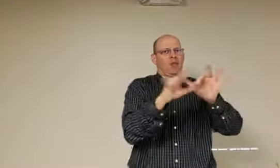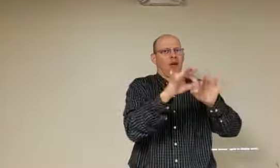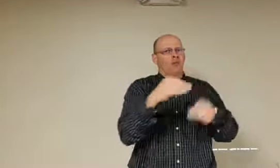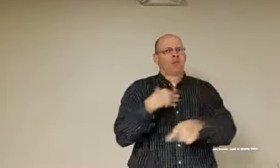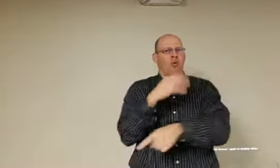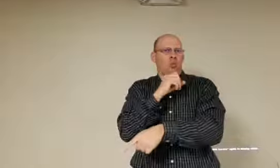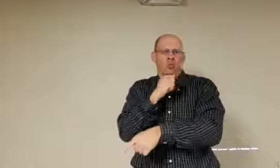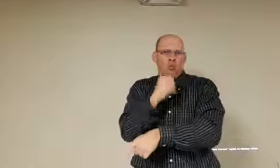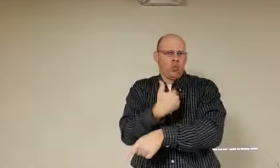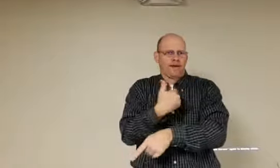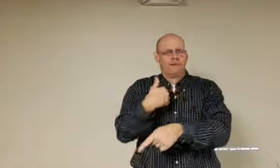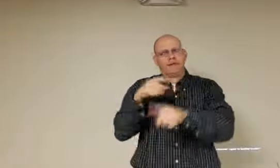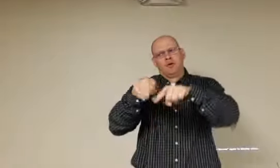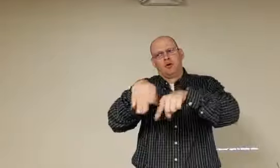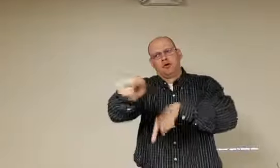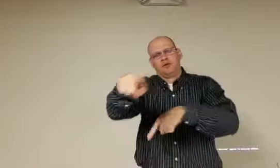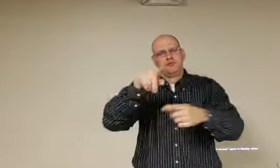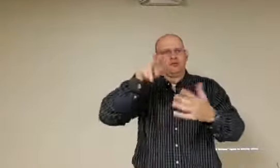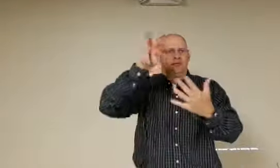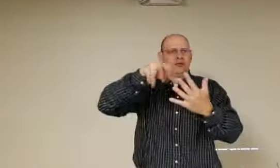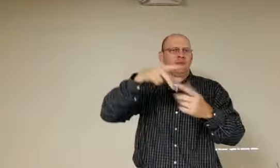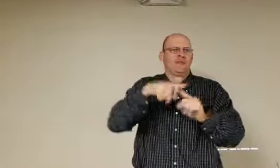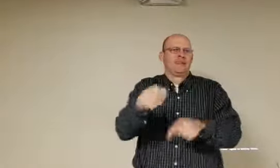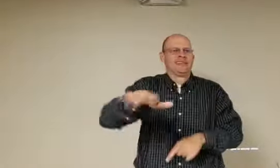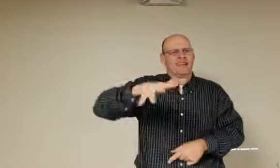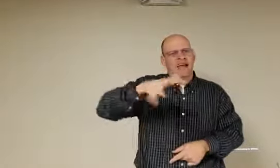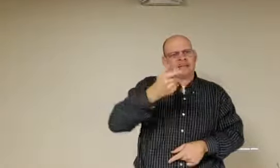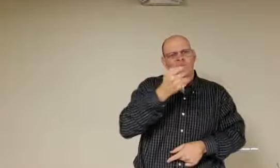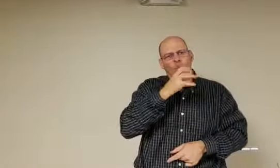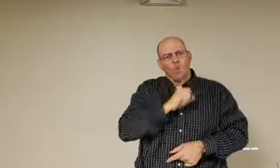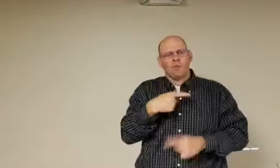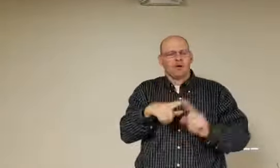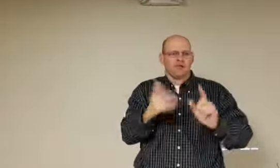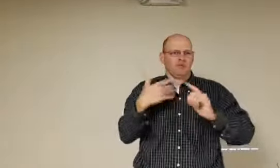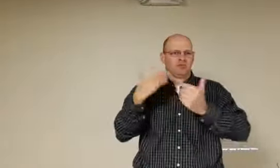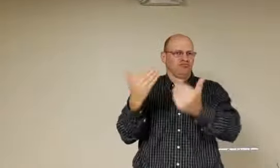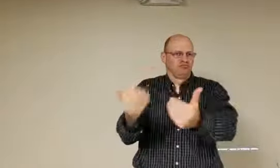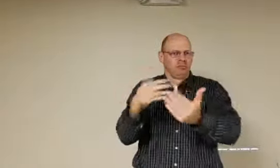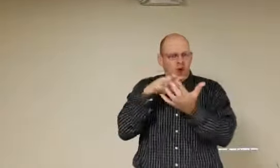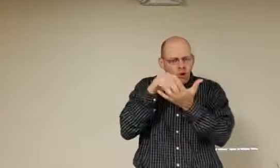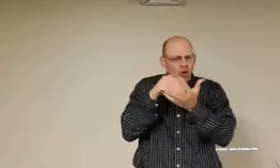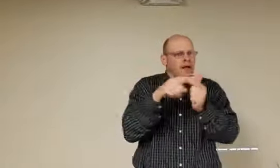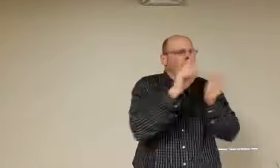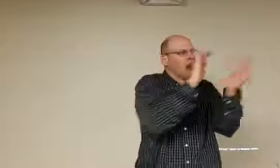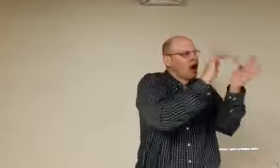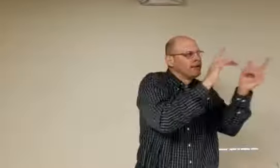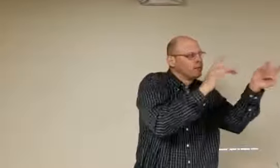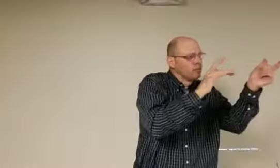They are working on a new DVD right now. However, the old version I have does not have closed